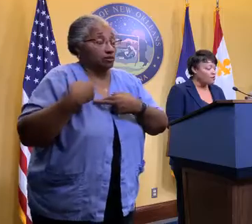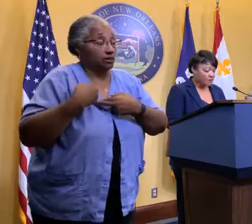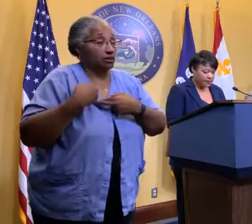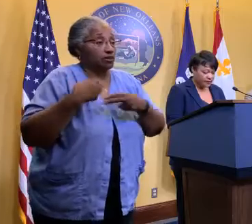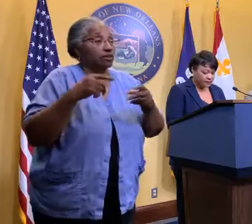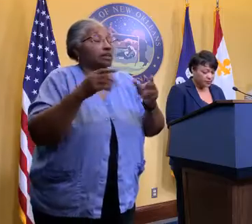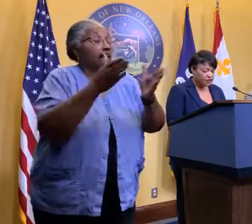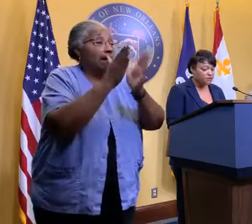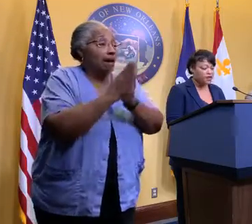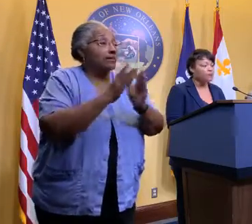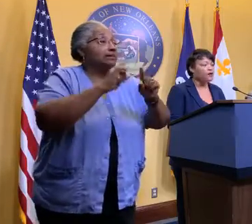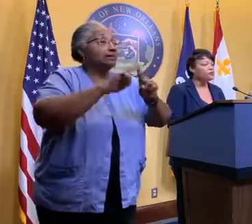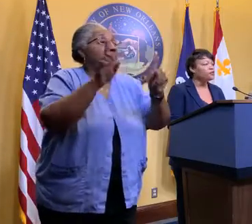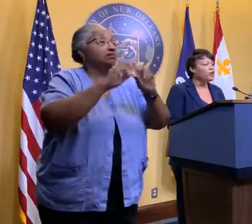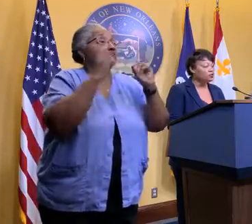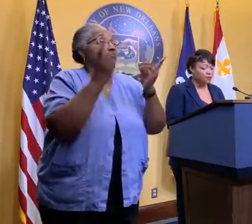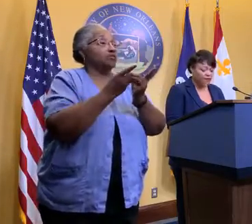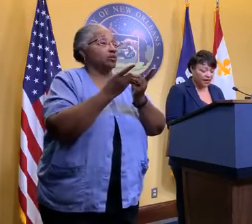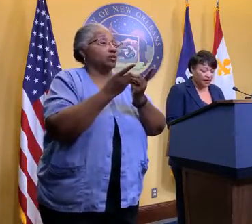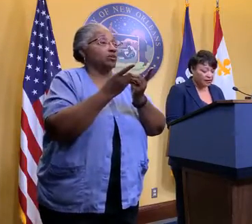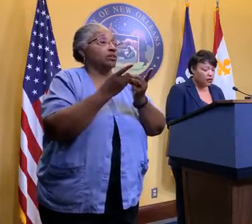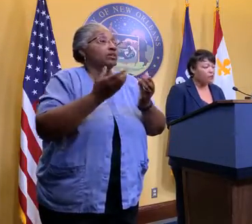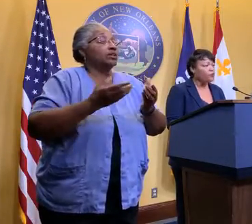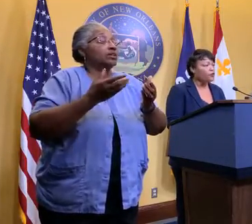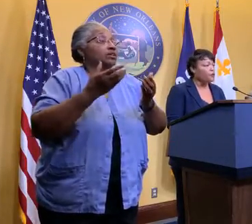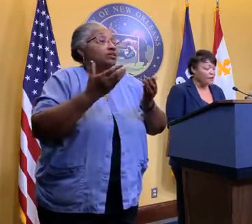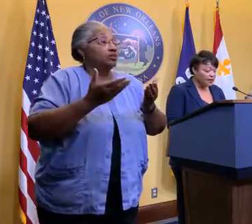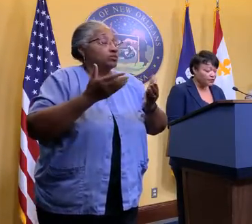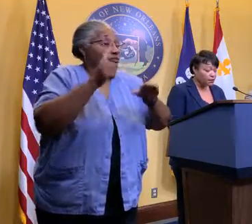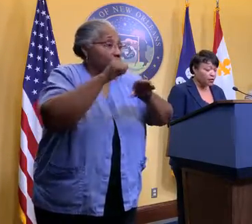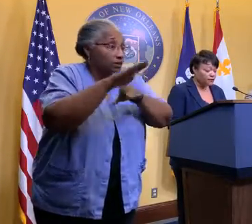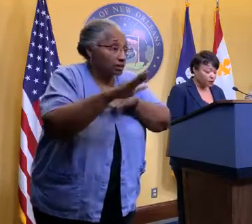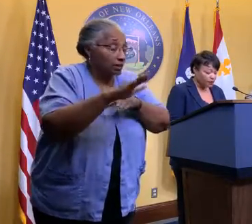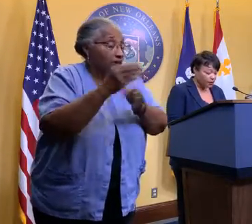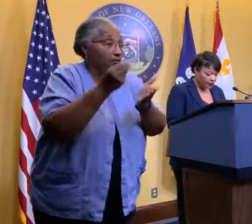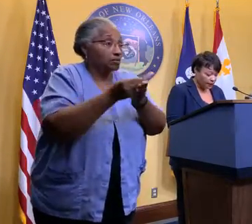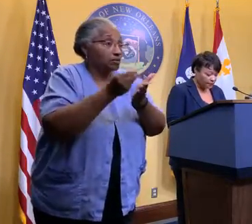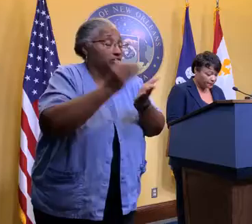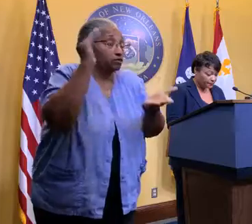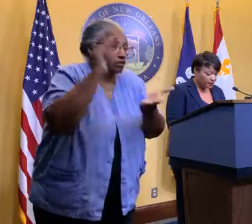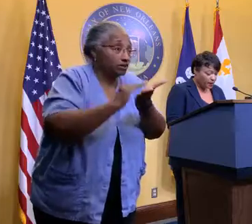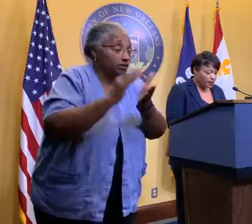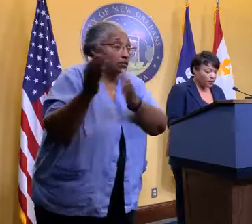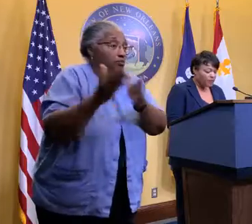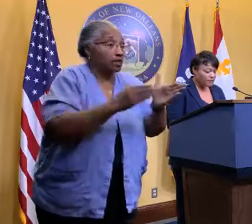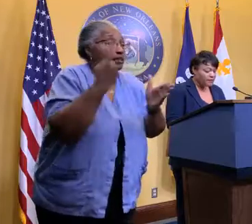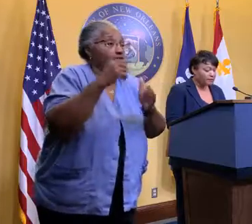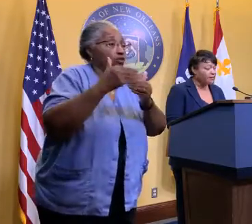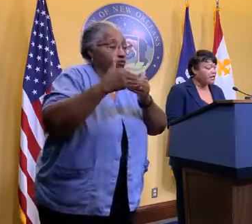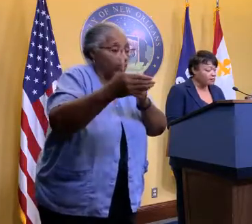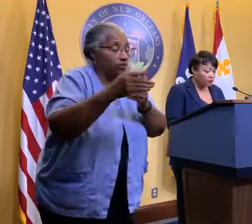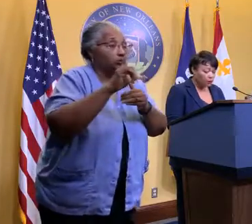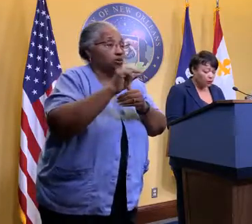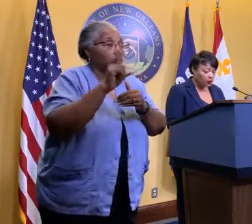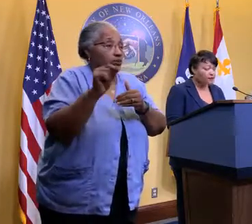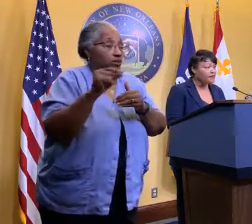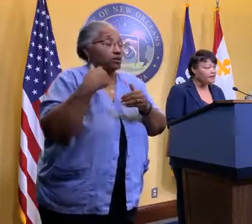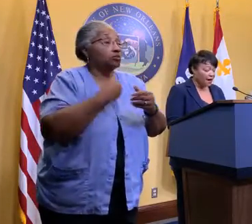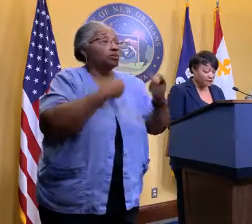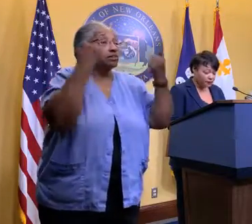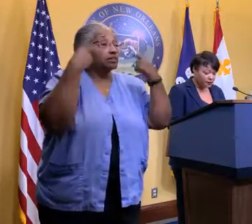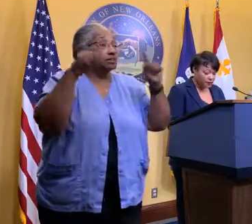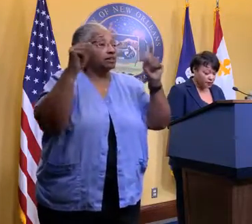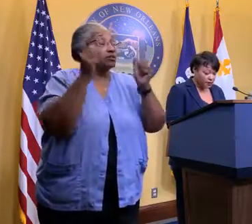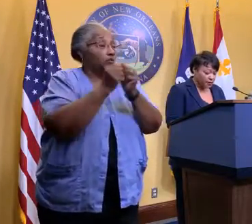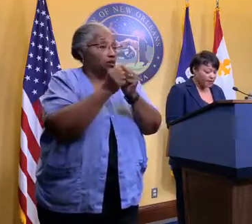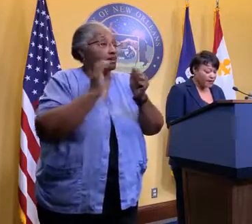asked departments to submit budget reduction plans for the remainder of 2020. We have been successful with